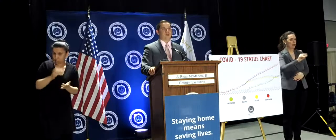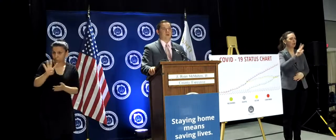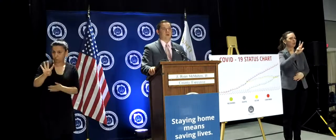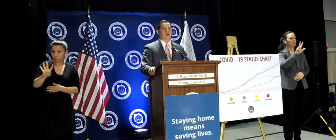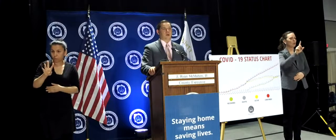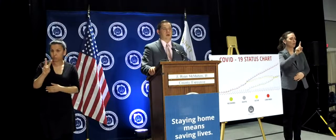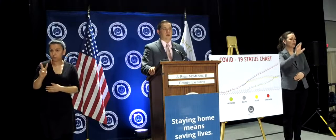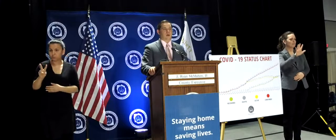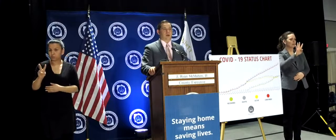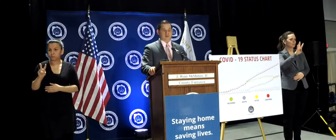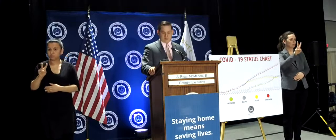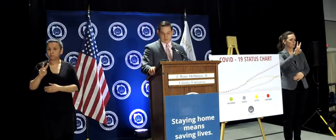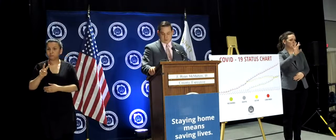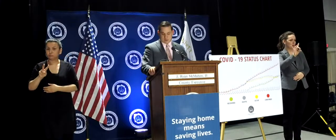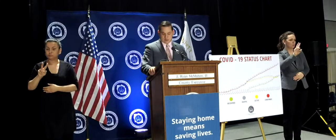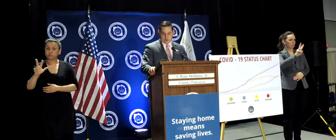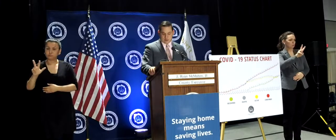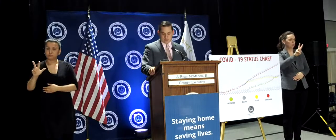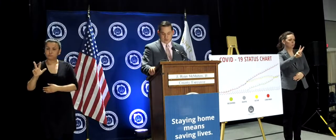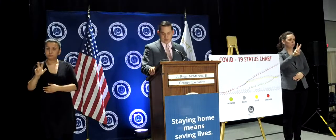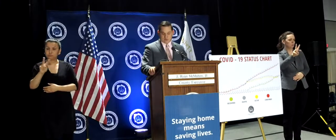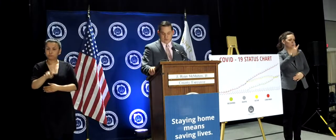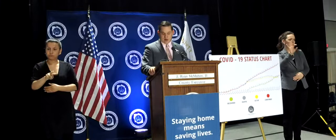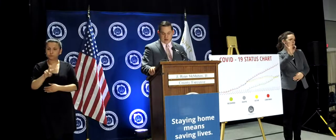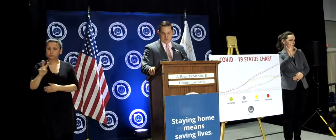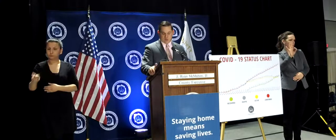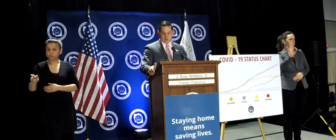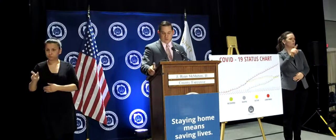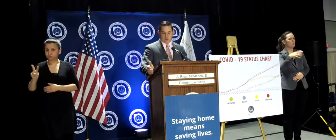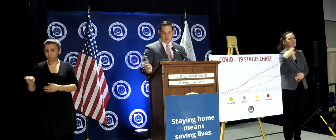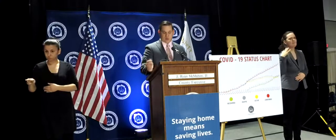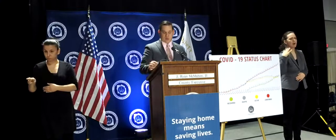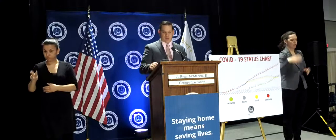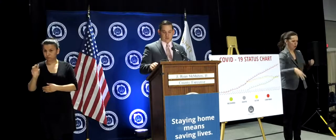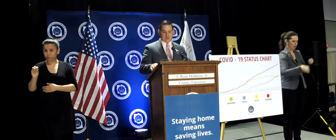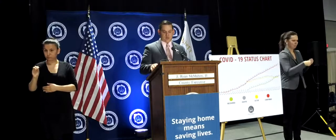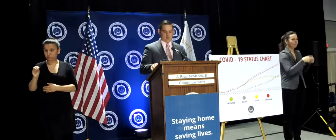to help our residents. That number is